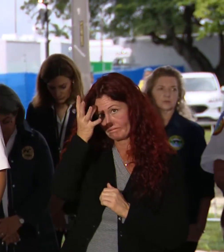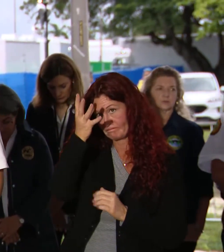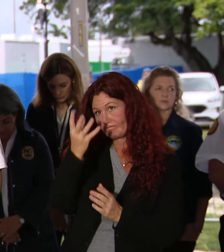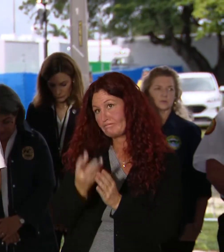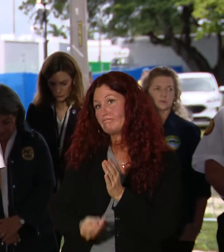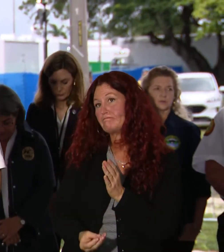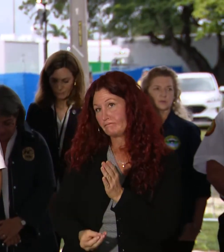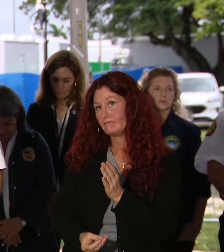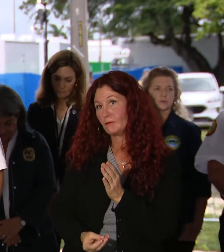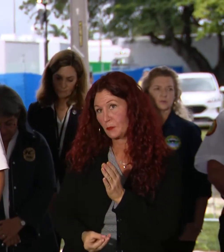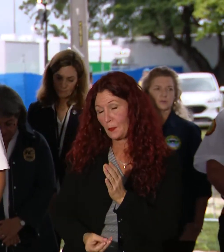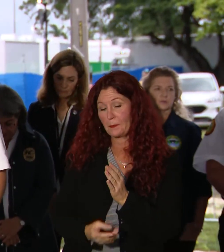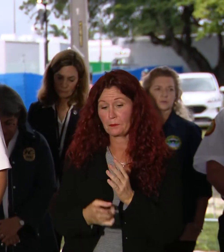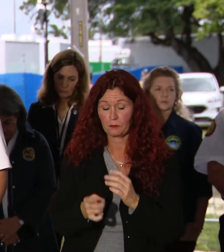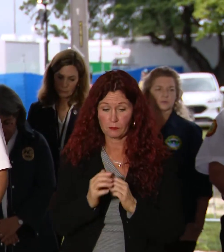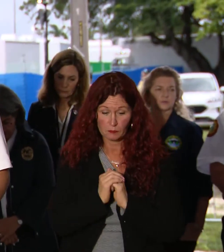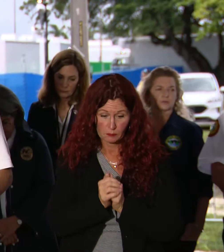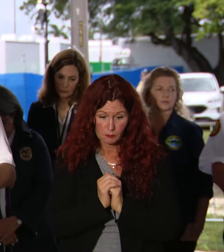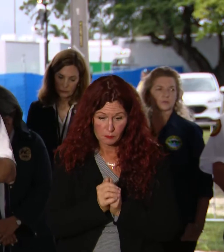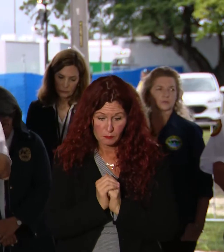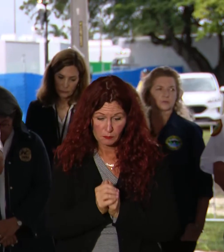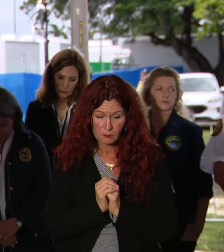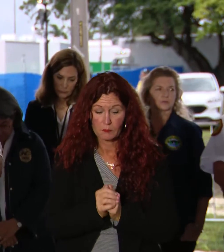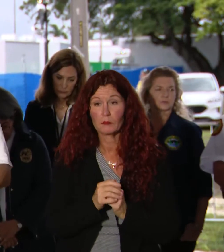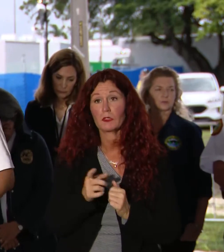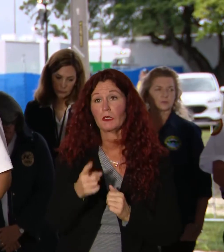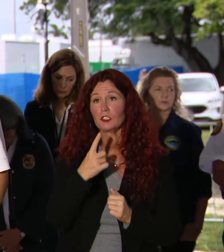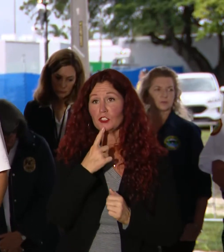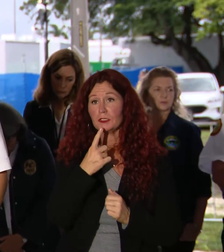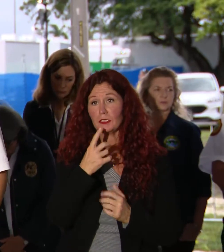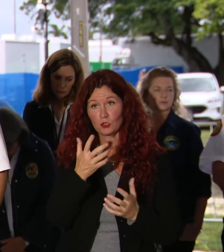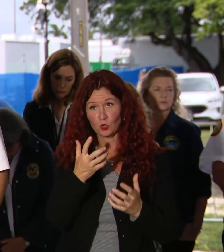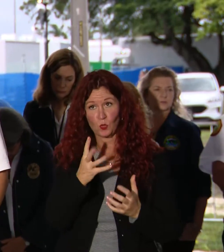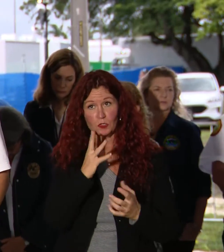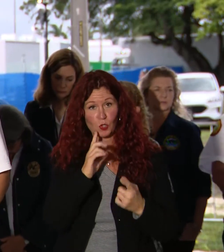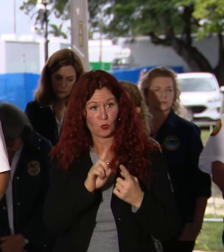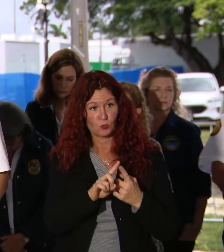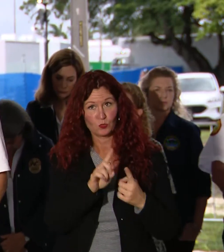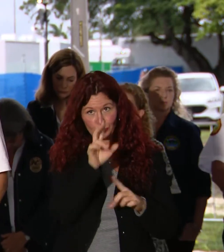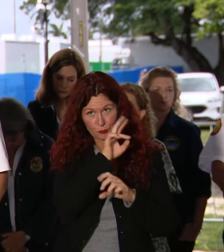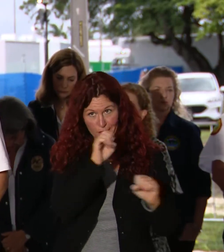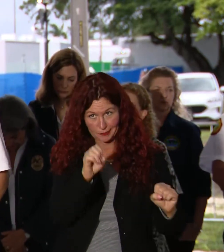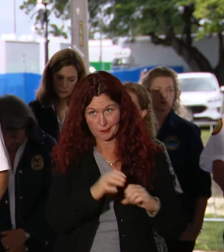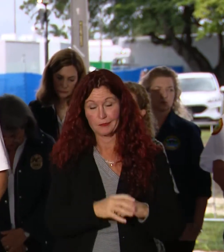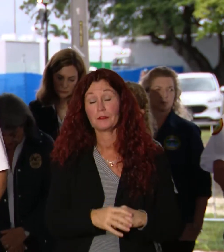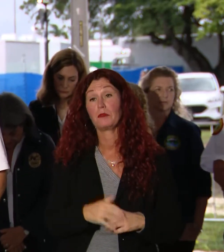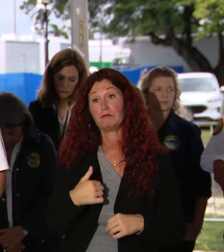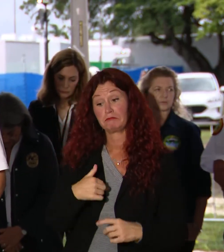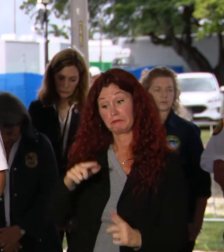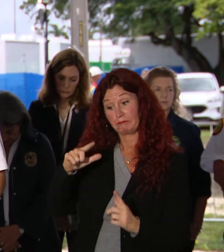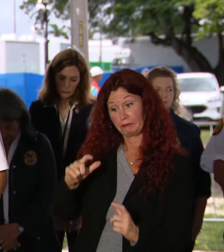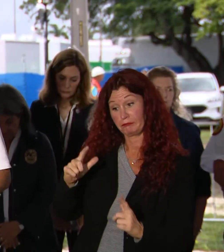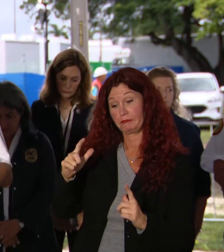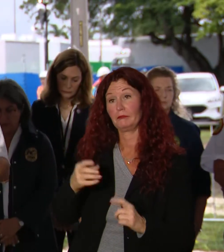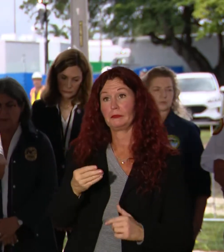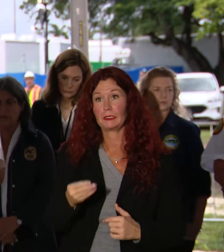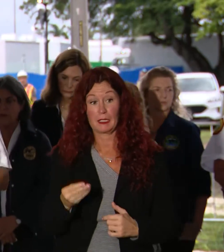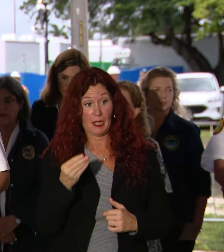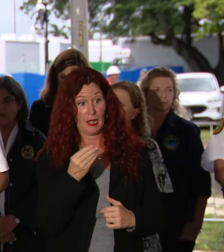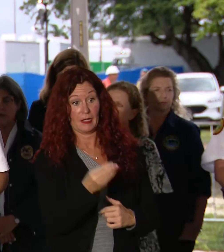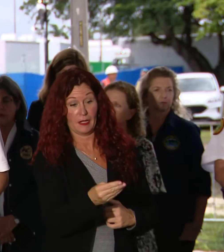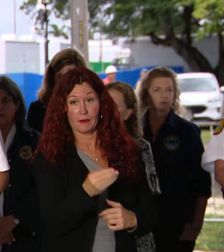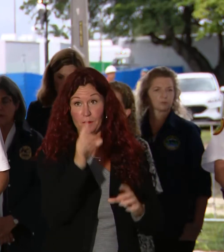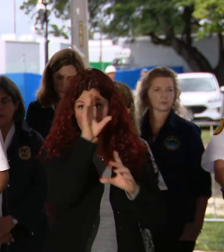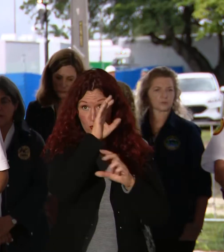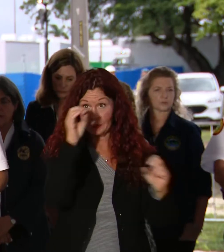desire to meet with him and talk with him. When I passed him the picture of the 12-year-old girl, he immediately said, "Bring her